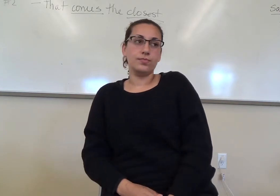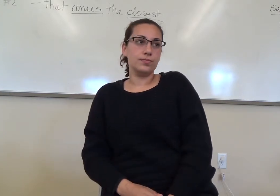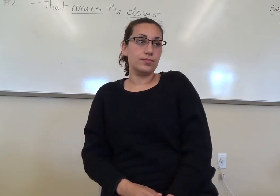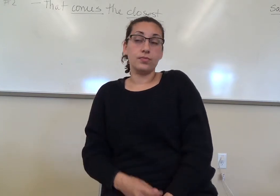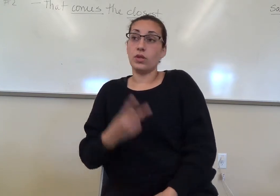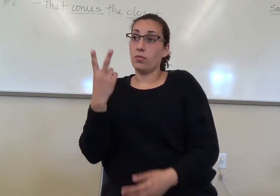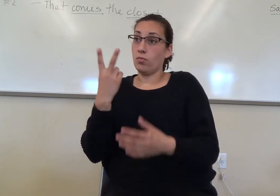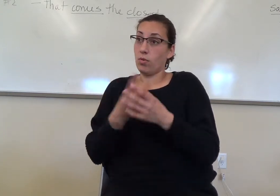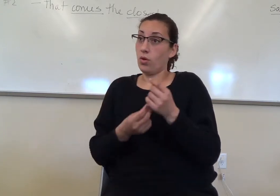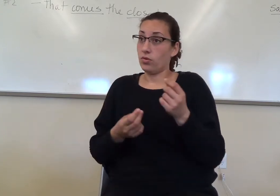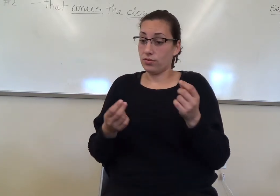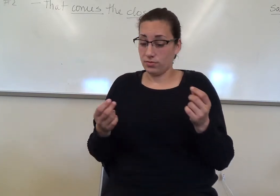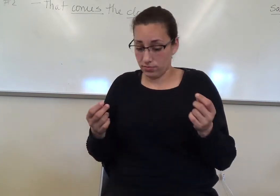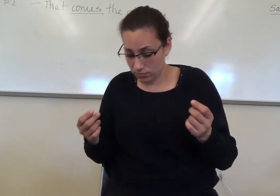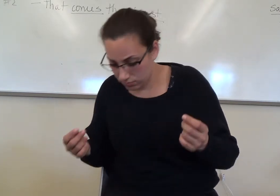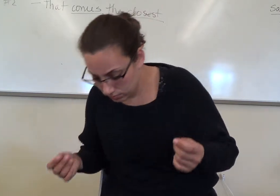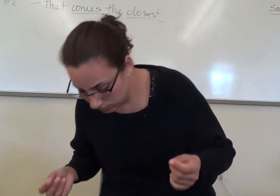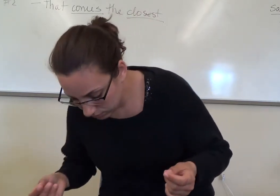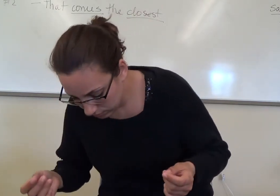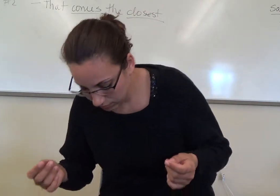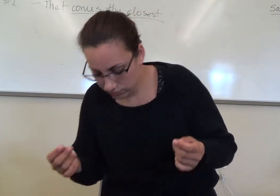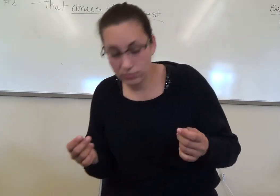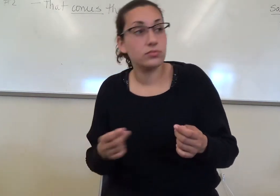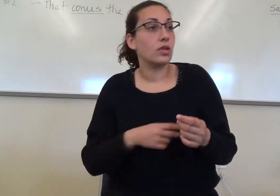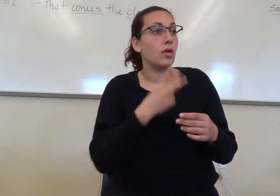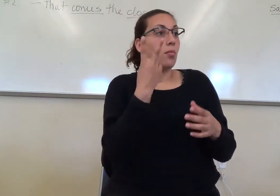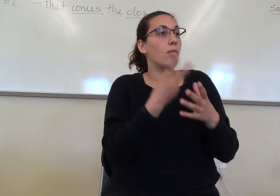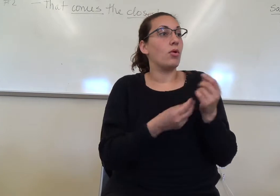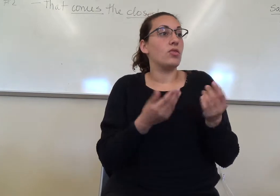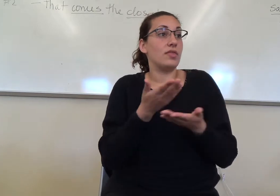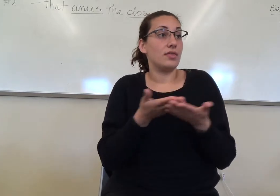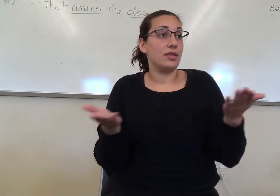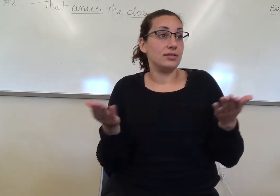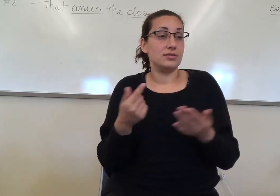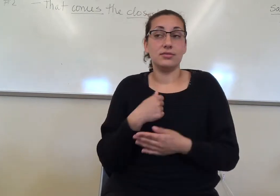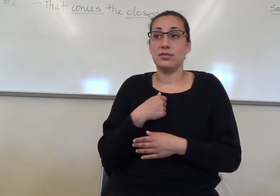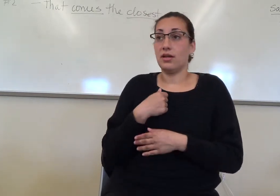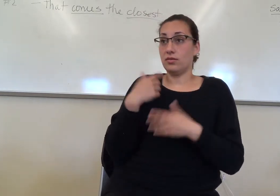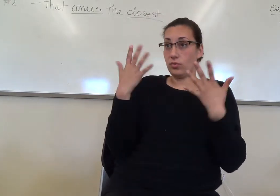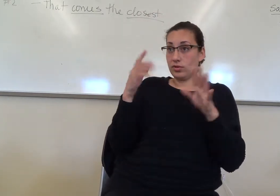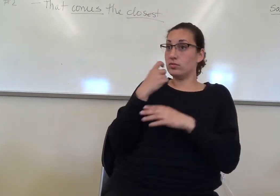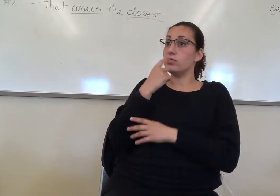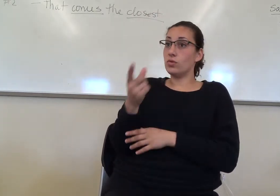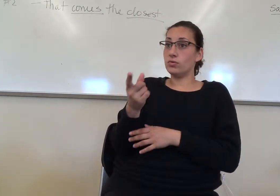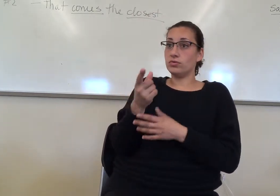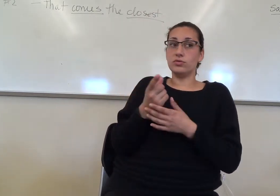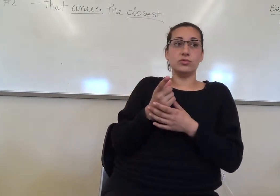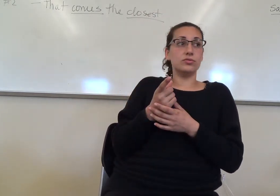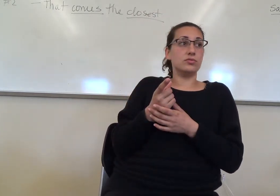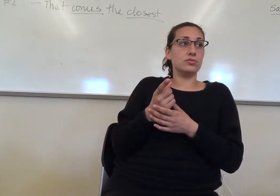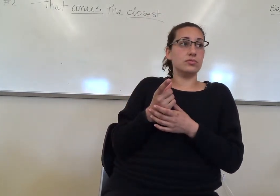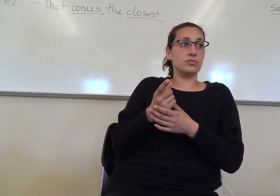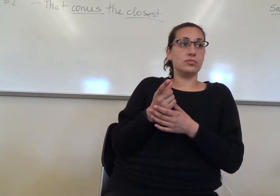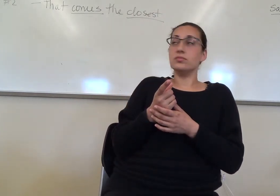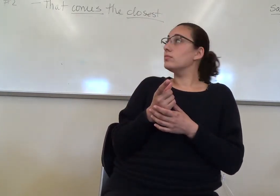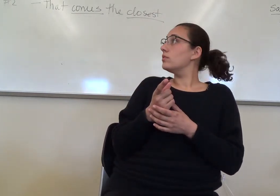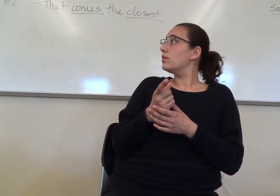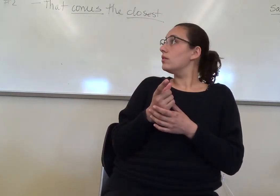both things here, both things that we talked about, this idea of blocking out everything